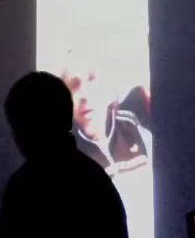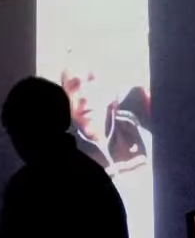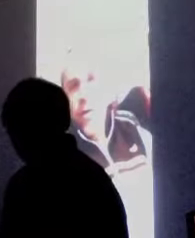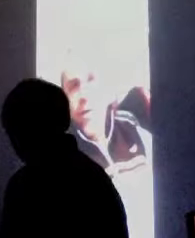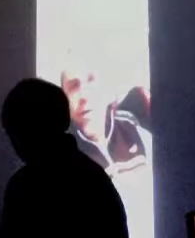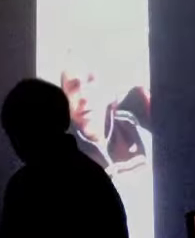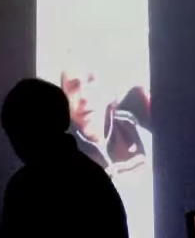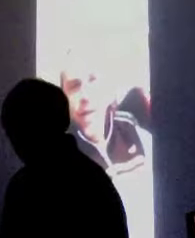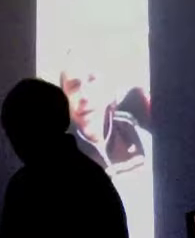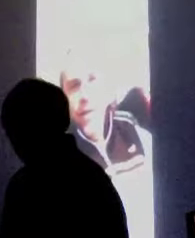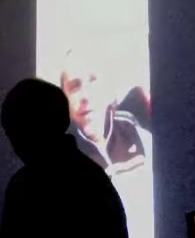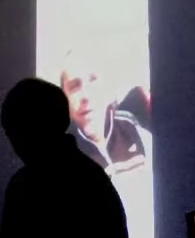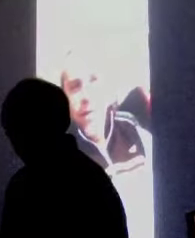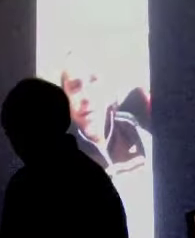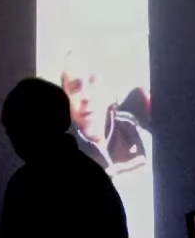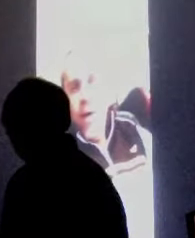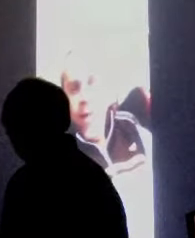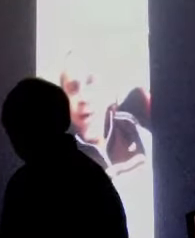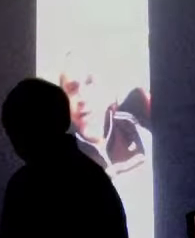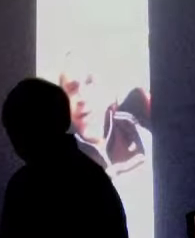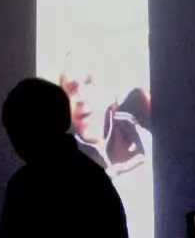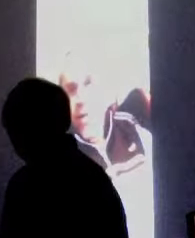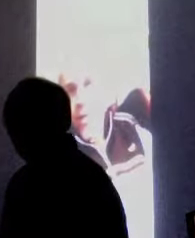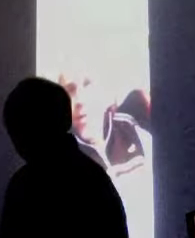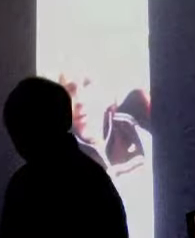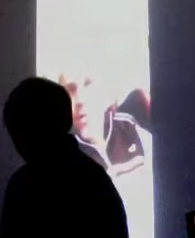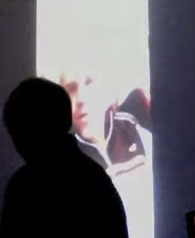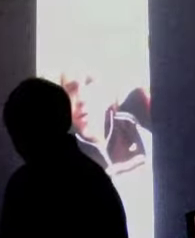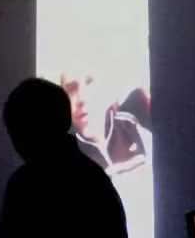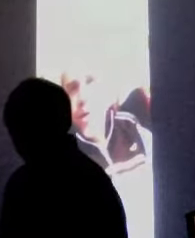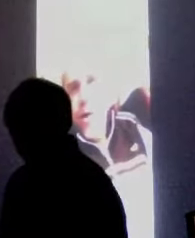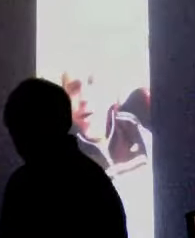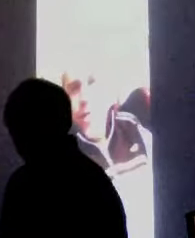and your deeds than what kind of grades you got in school.